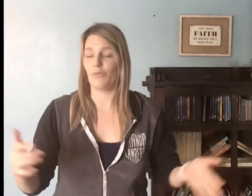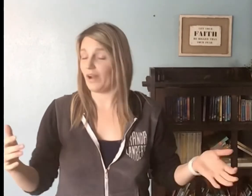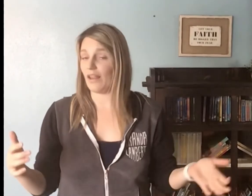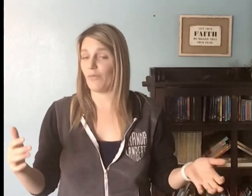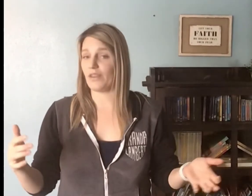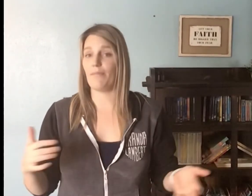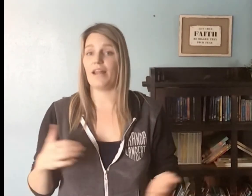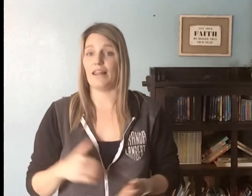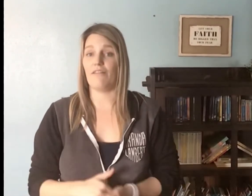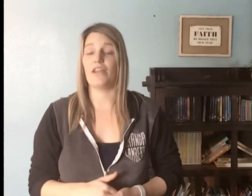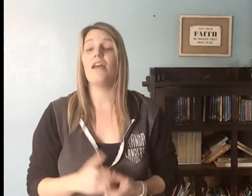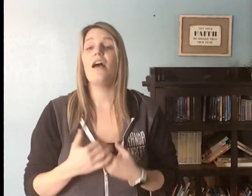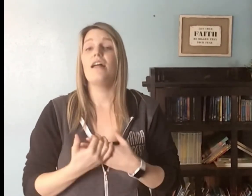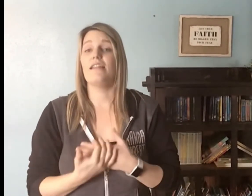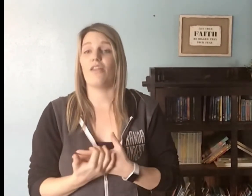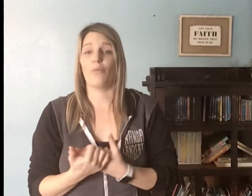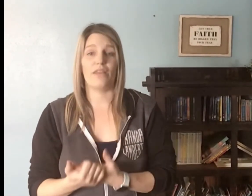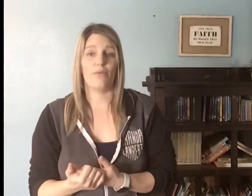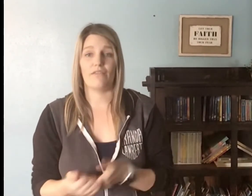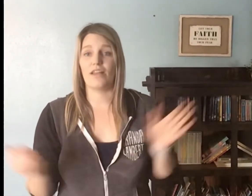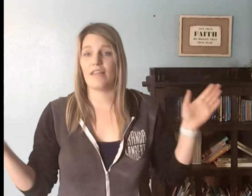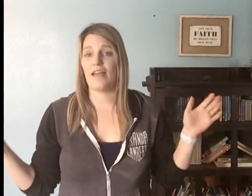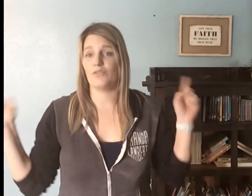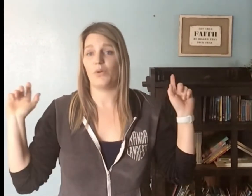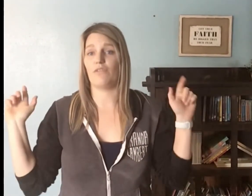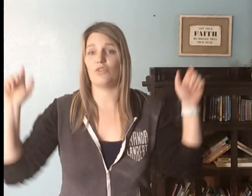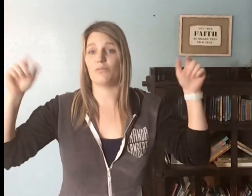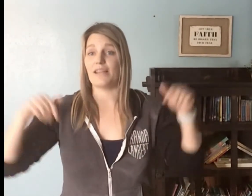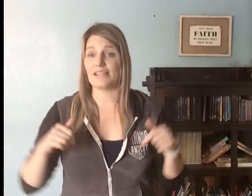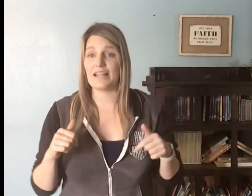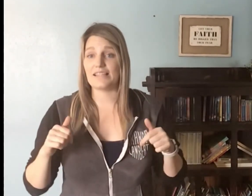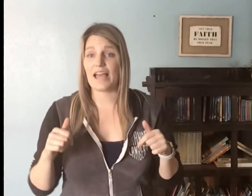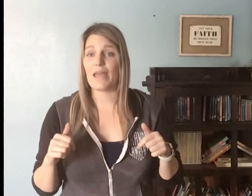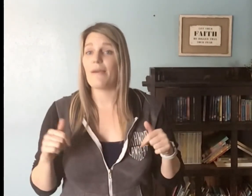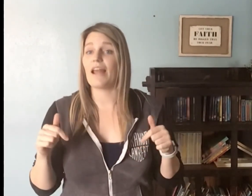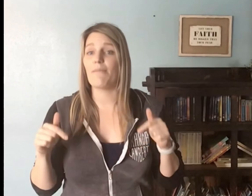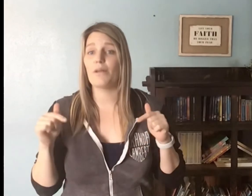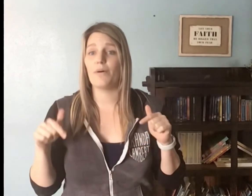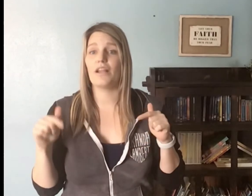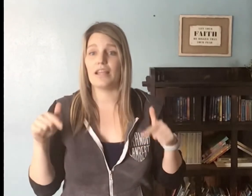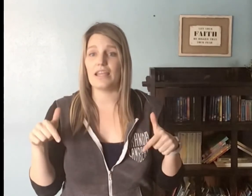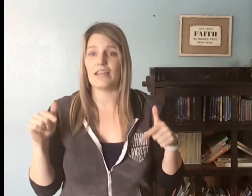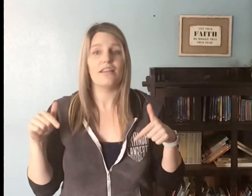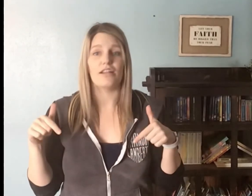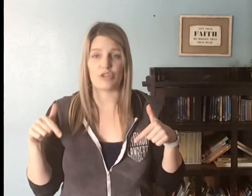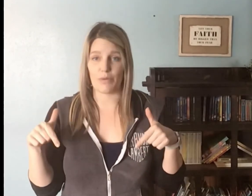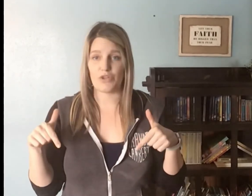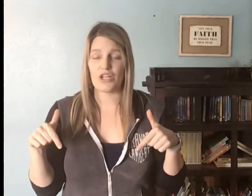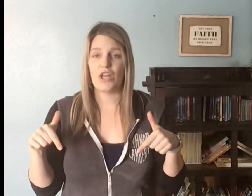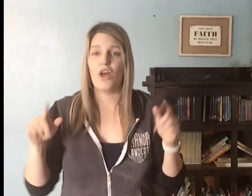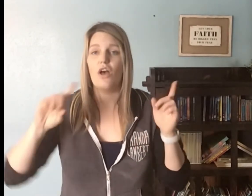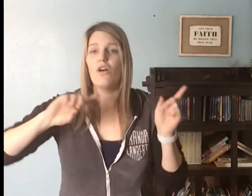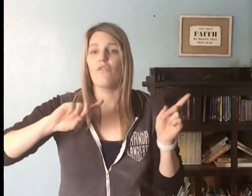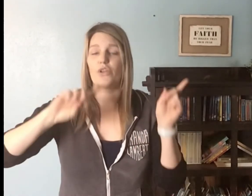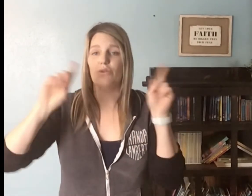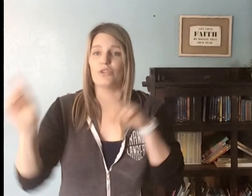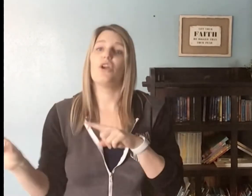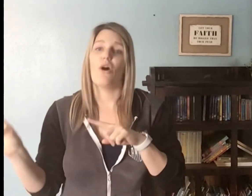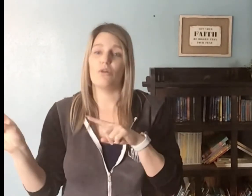along with them, and I loved it. Now the way that we have done that is we have used my signing time, and I'm going to put a link in the description for you to go check